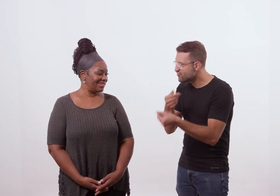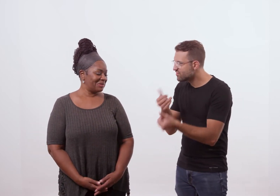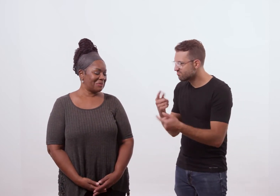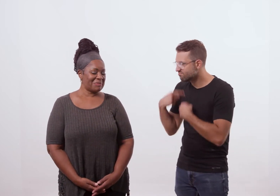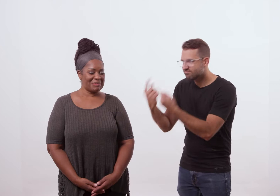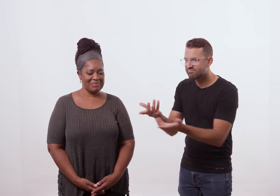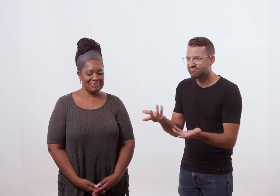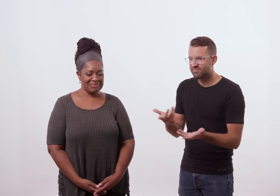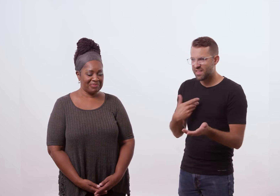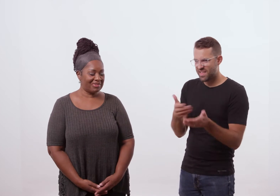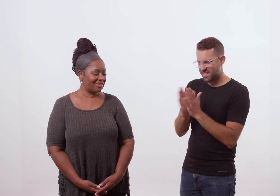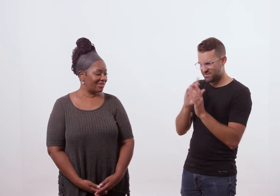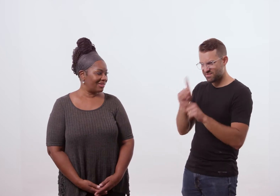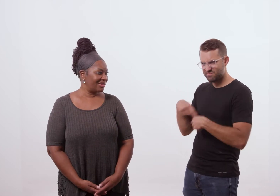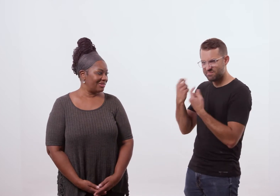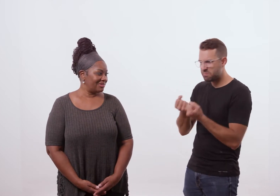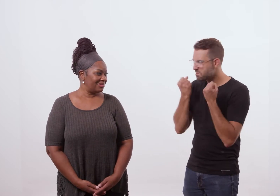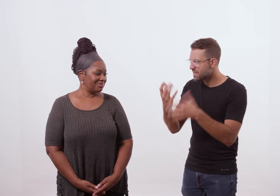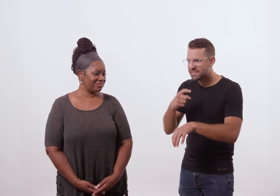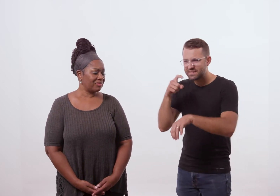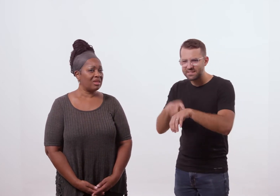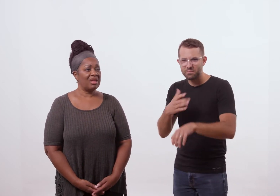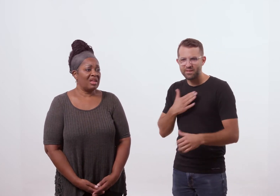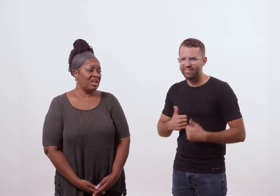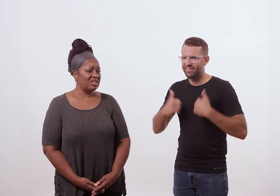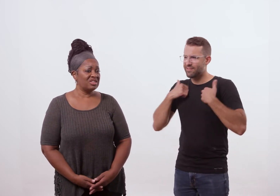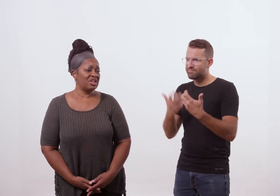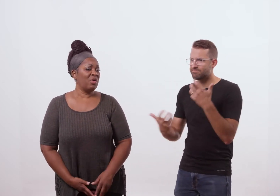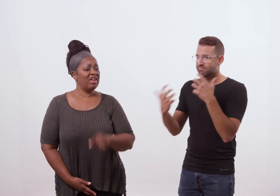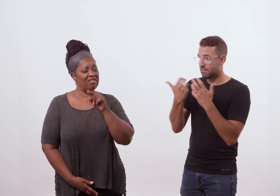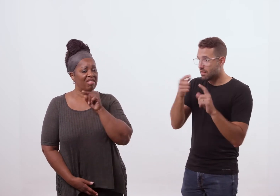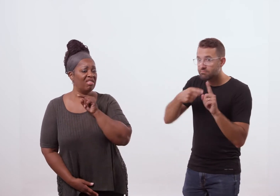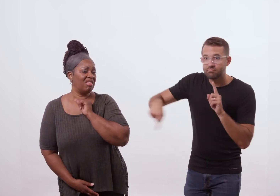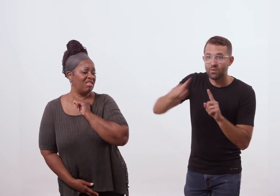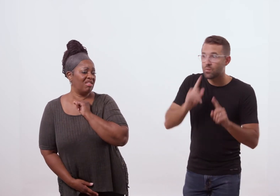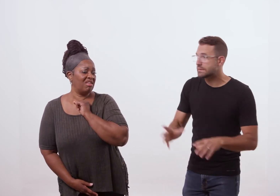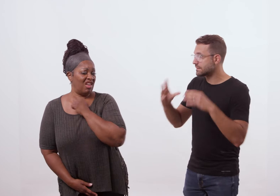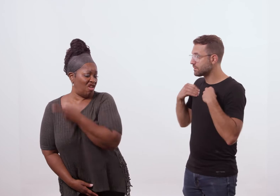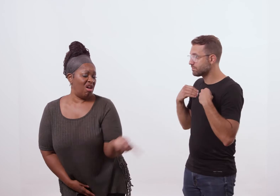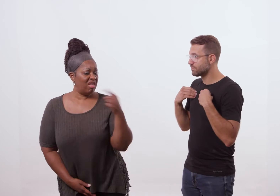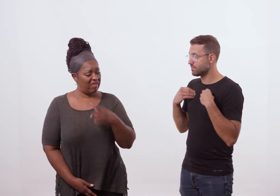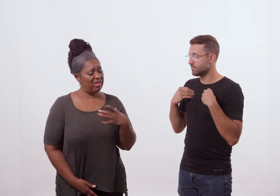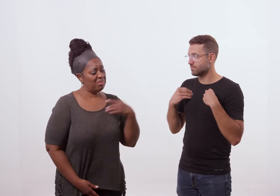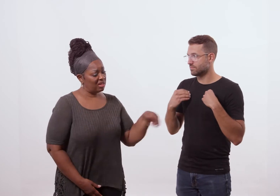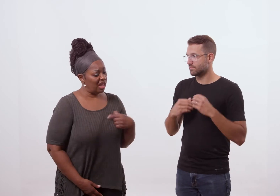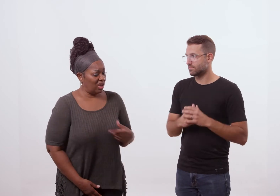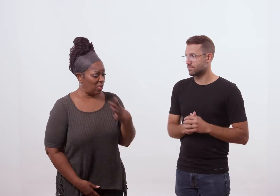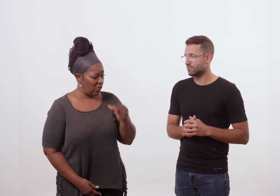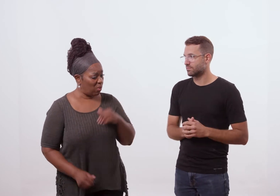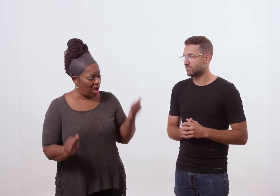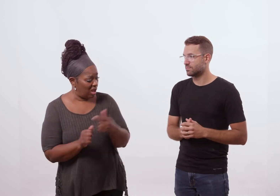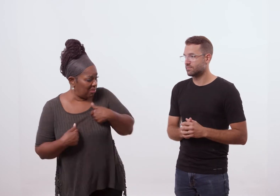my life mate. Any maiden here would say yes. Then why pursue me, my arrogant one? Because you are the only one